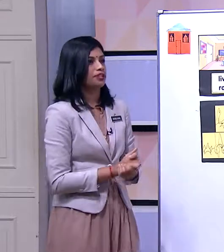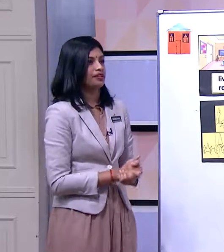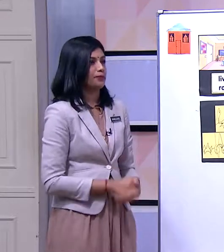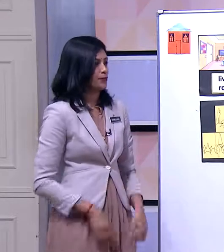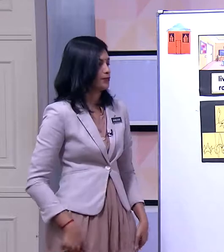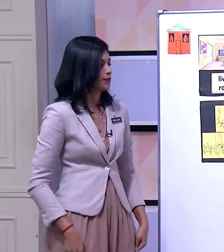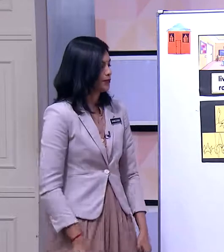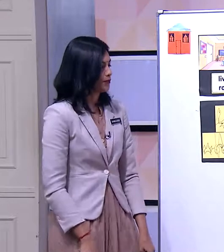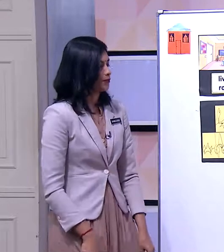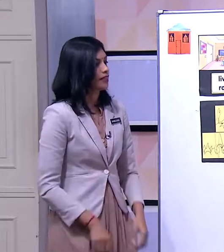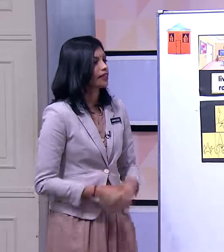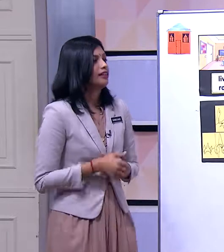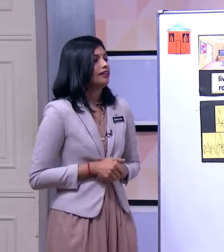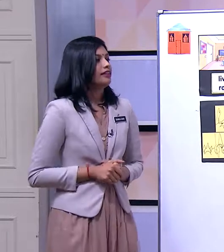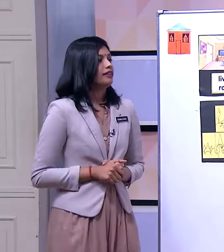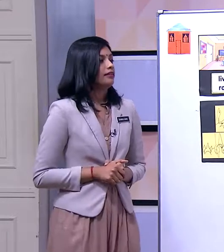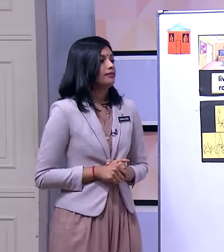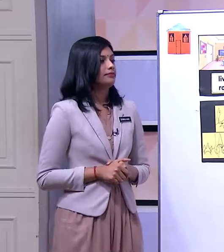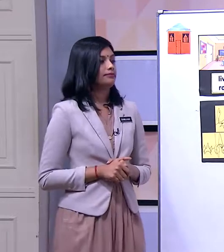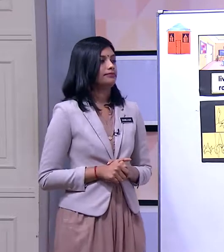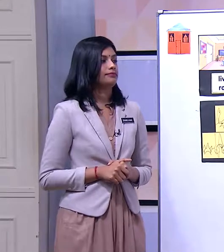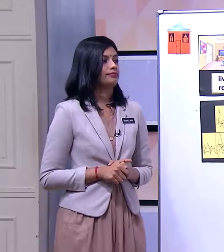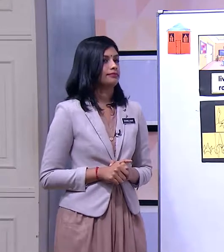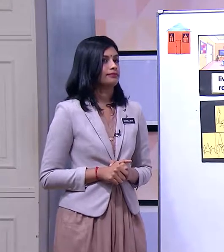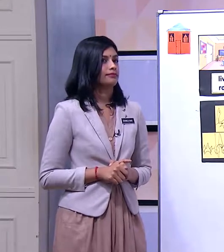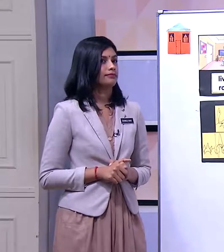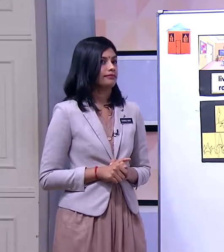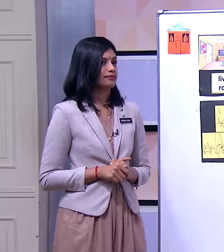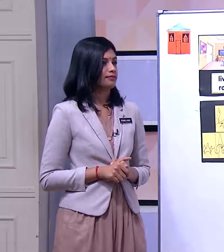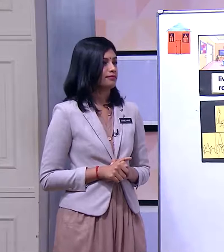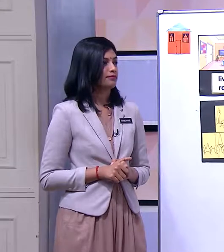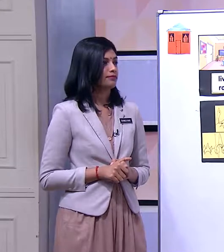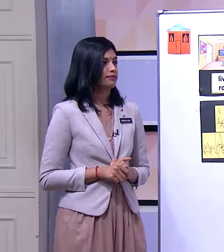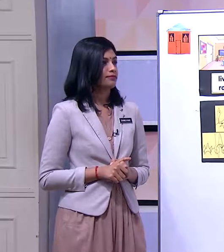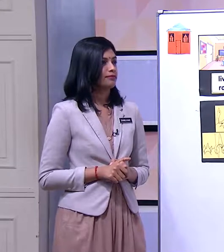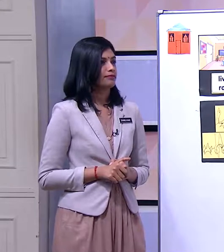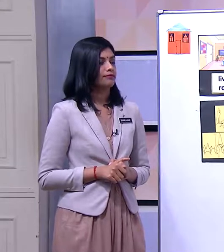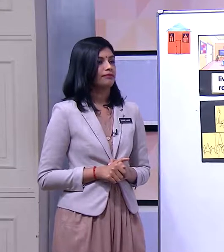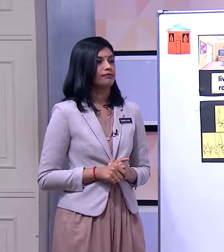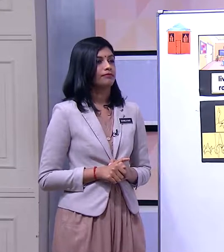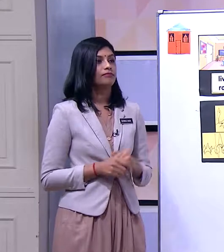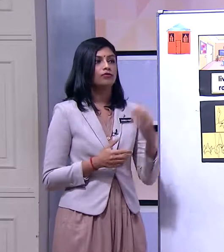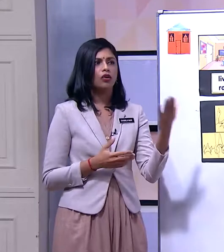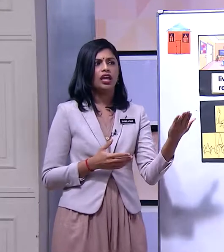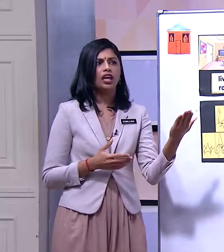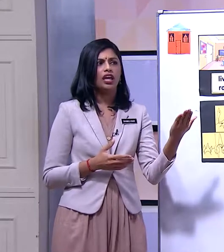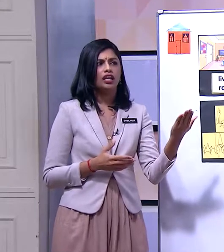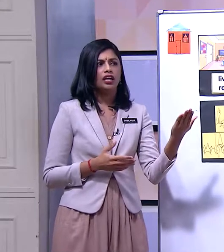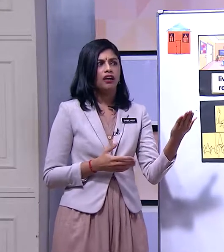Okay, kids. Okay, next picture. Next picture, I have the dining table. Okay. All